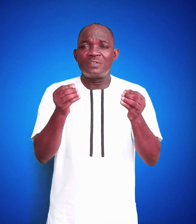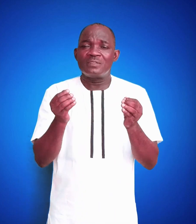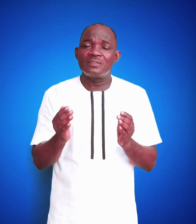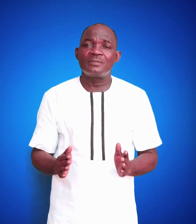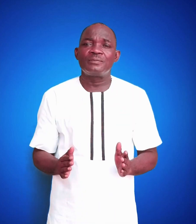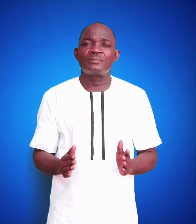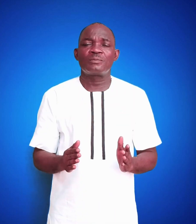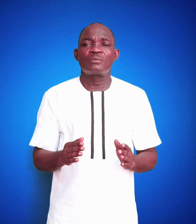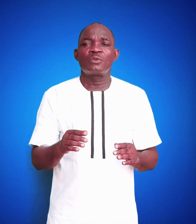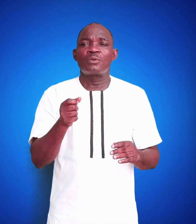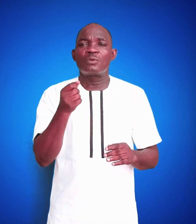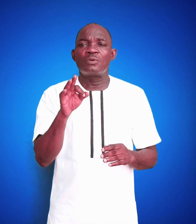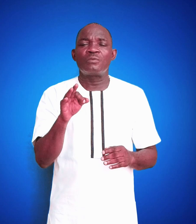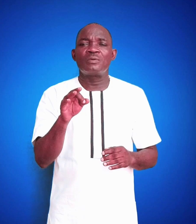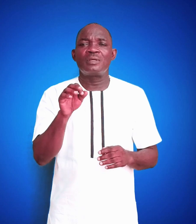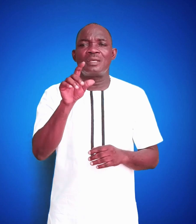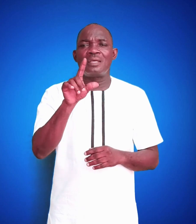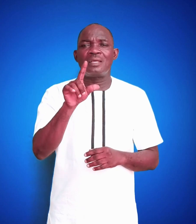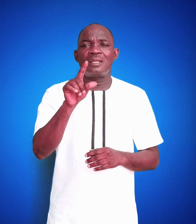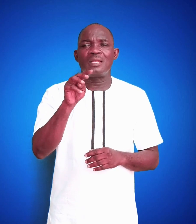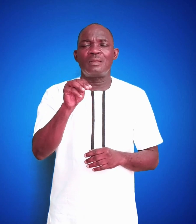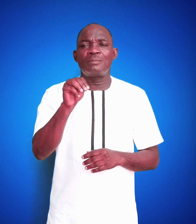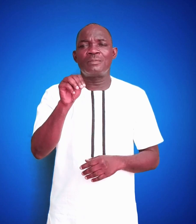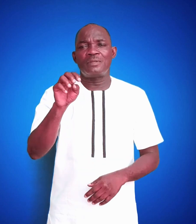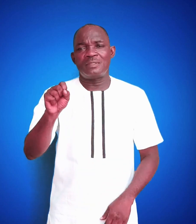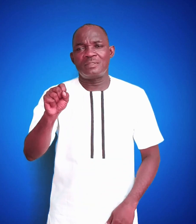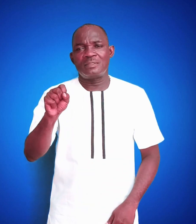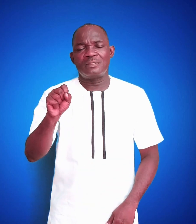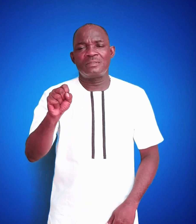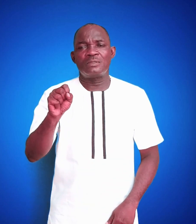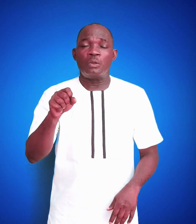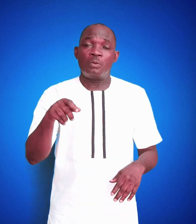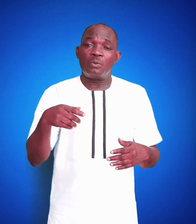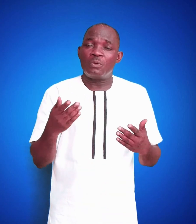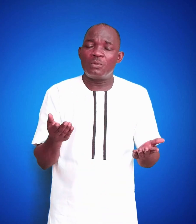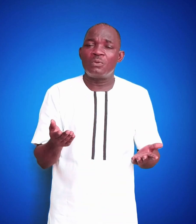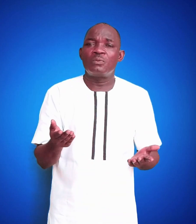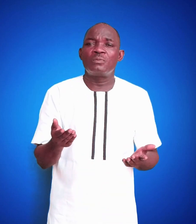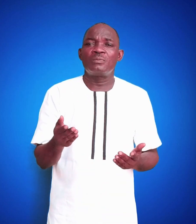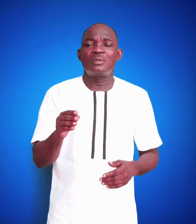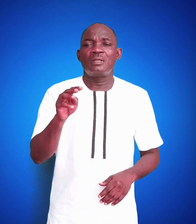Official of LMS or